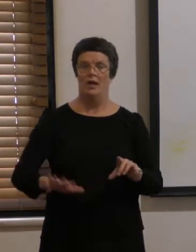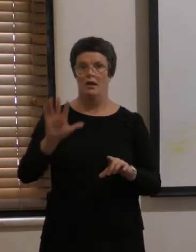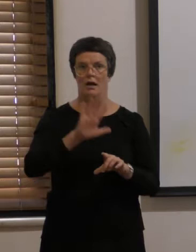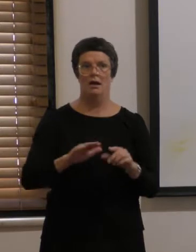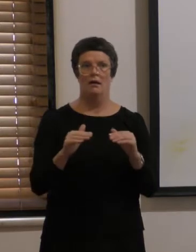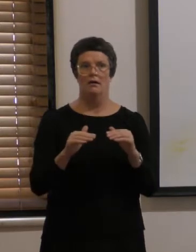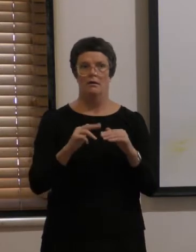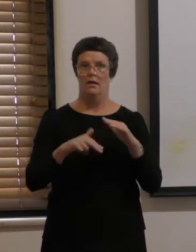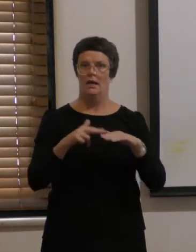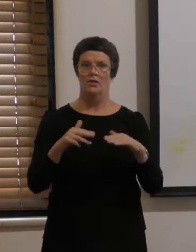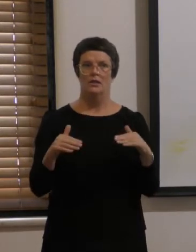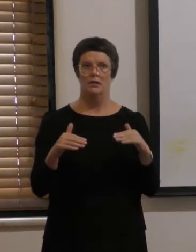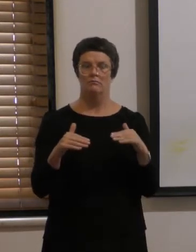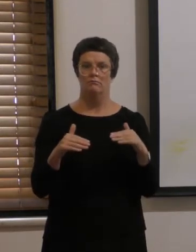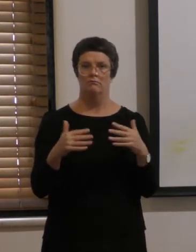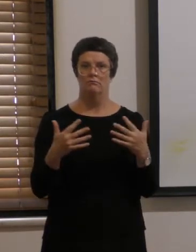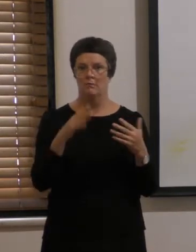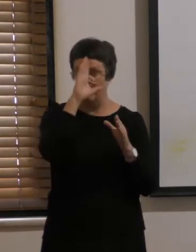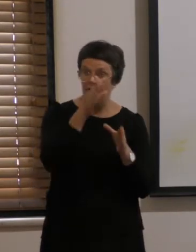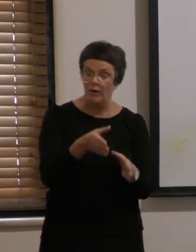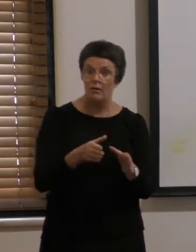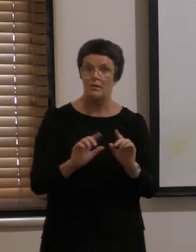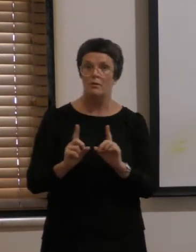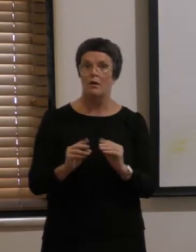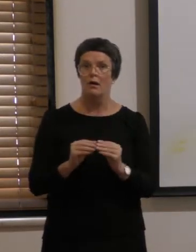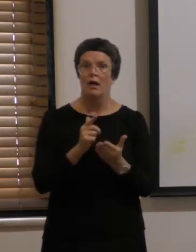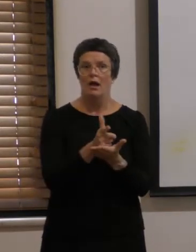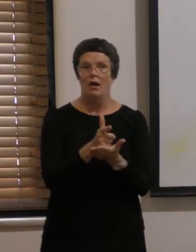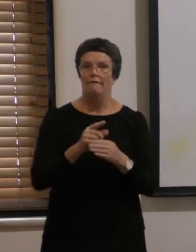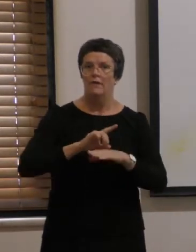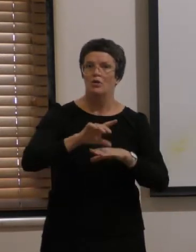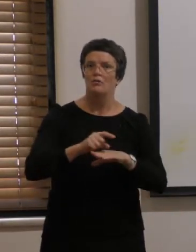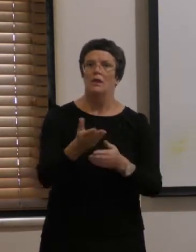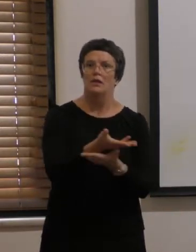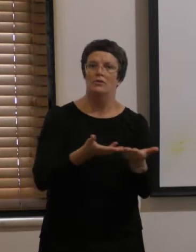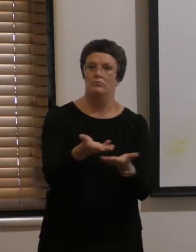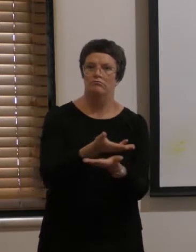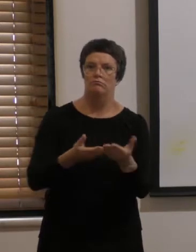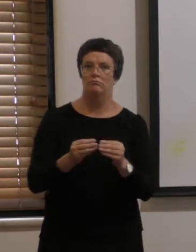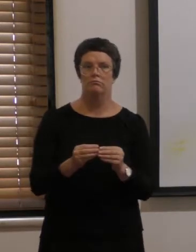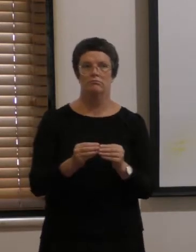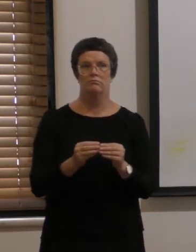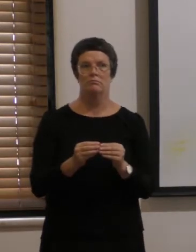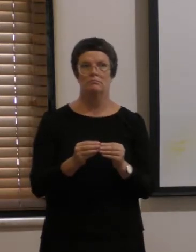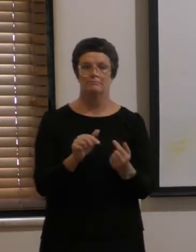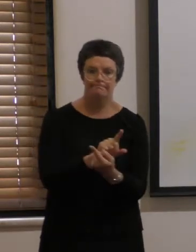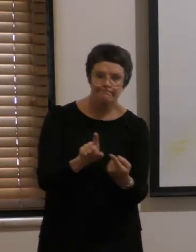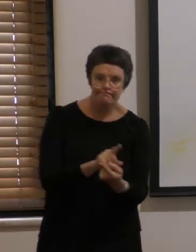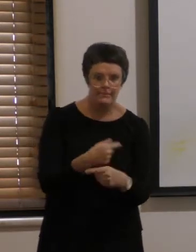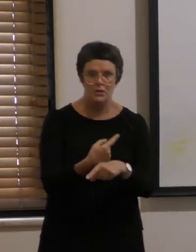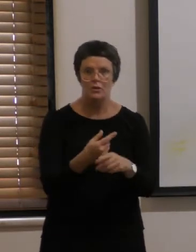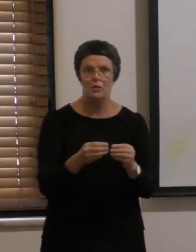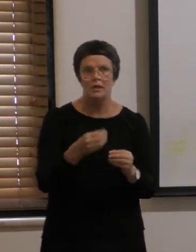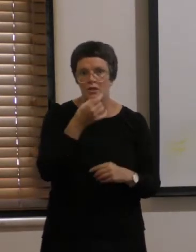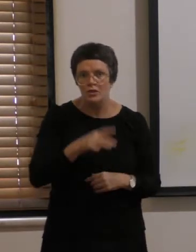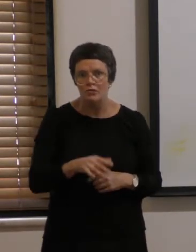frame what our work and focus is. You know, we do a lot of consultation. We speak with a lot of children, young people and